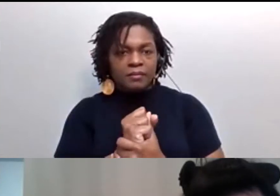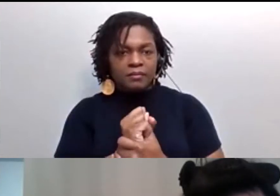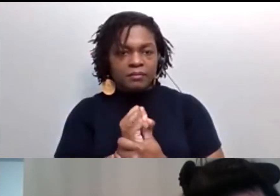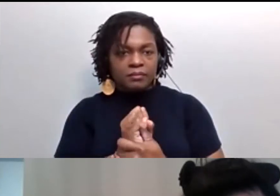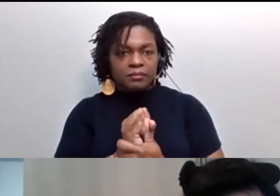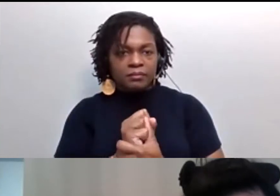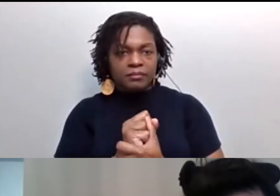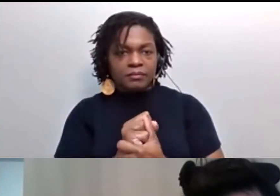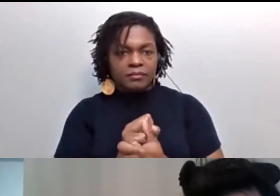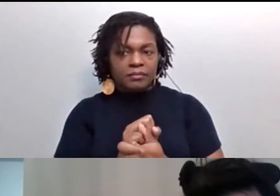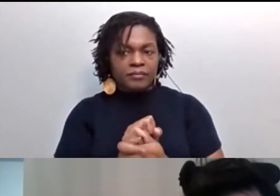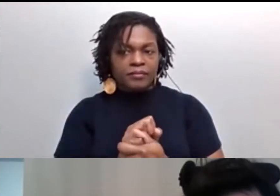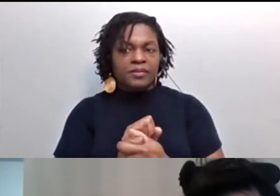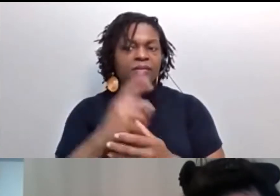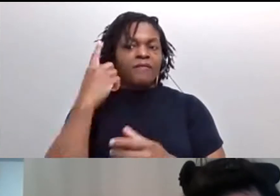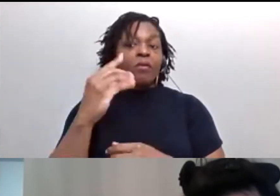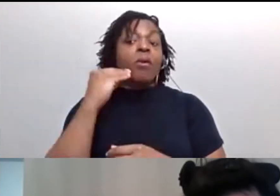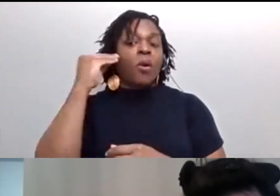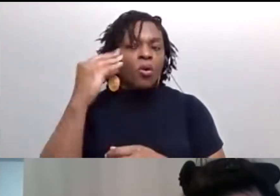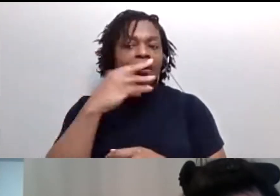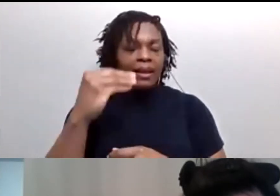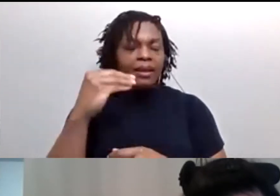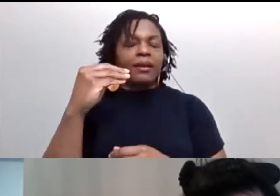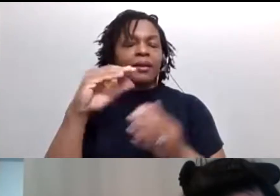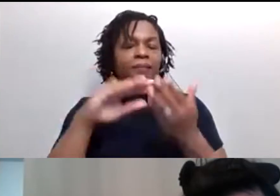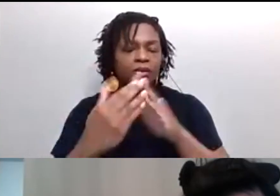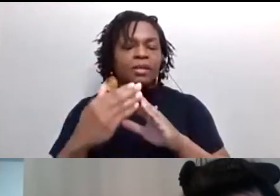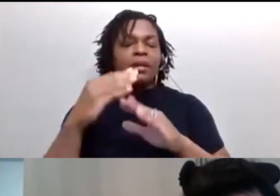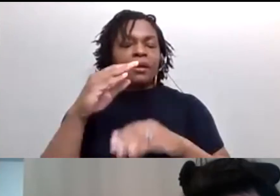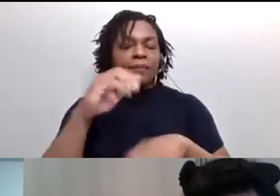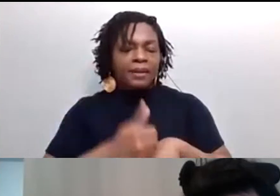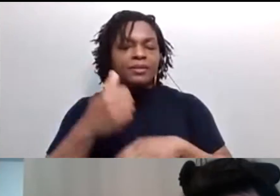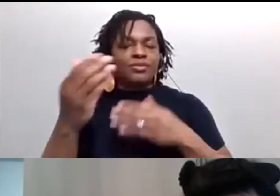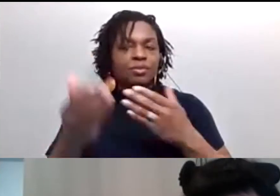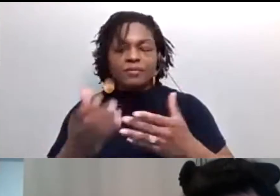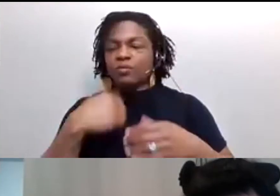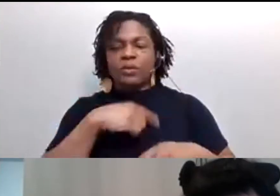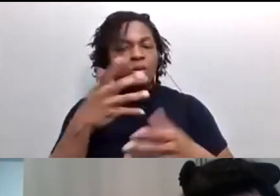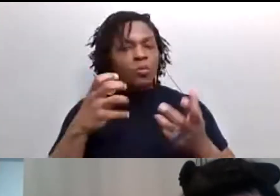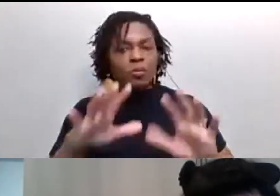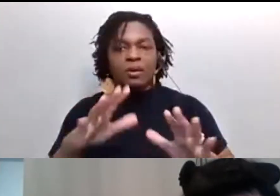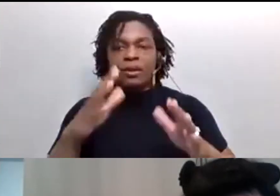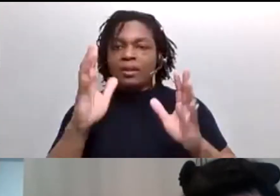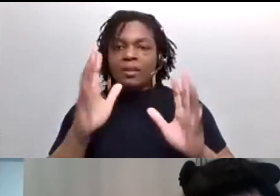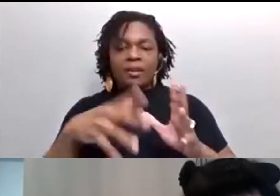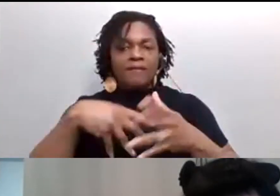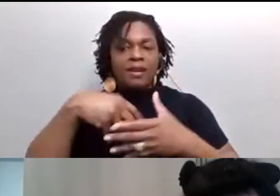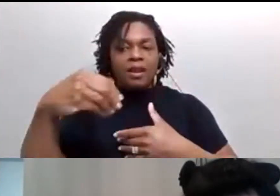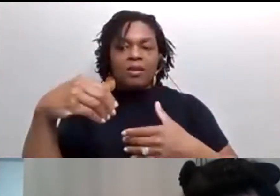Or home and community-based services. I'd say, yeah, home and community-based, because we don't want to leave out LPCF. Yeah.